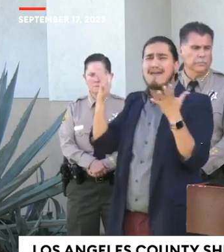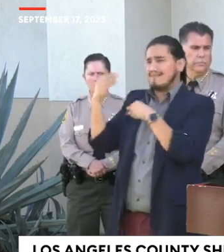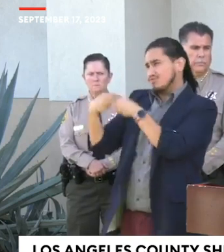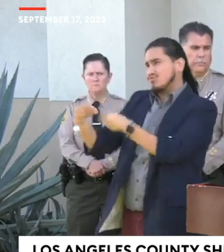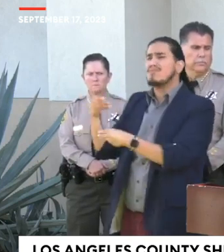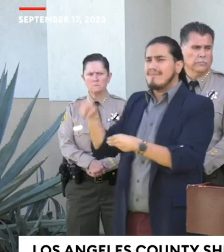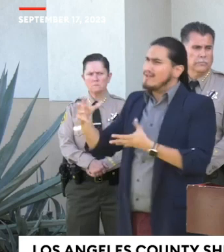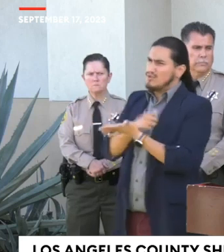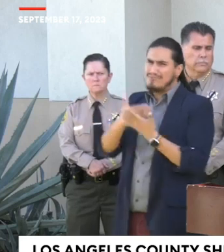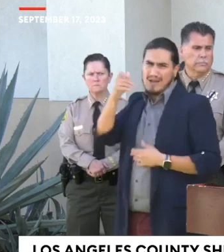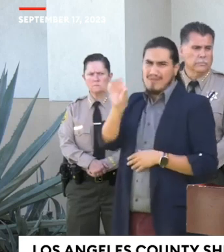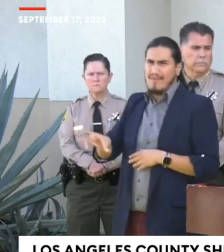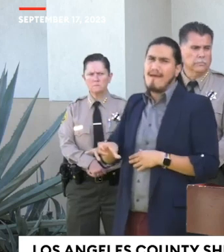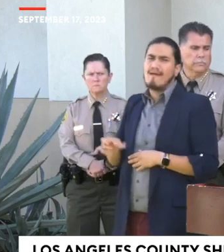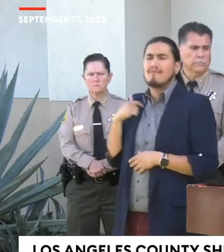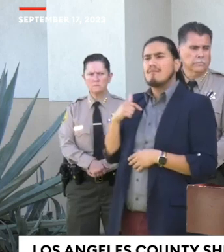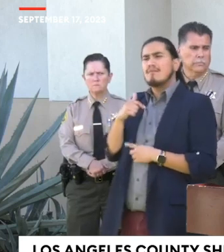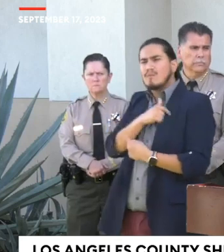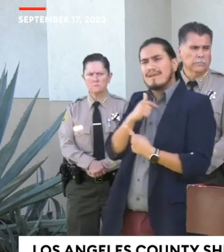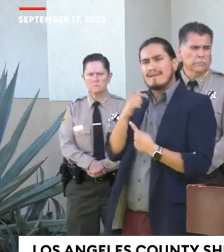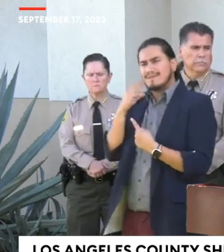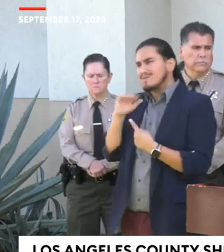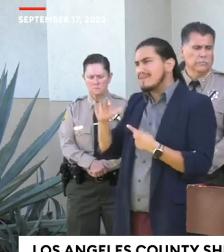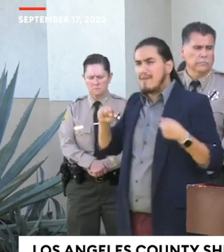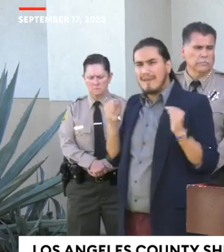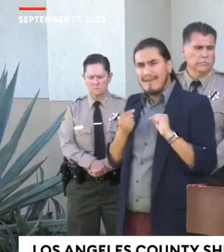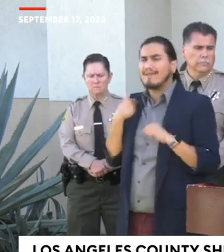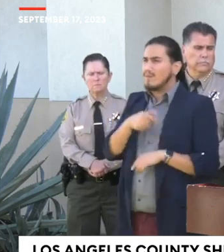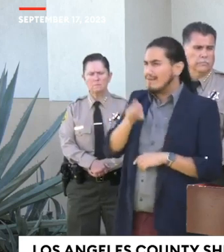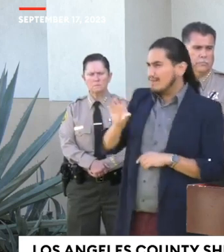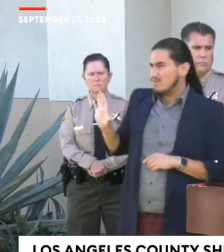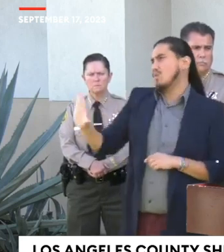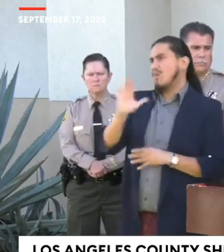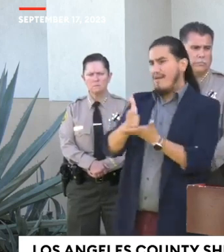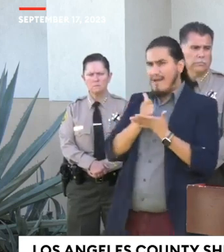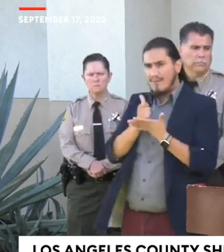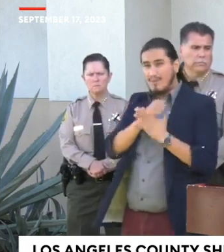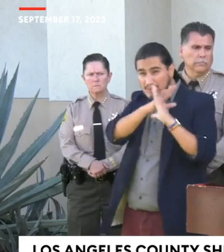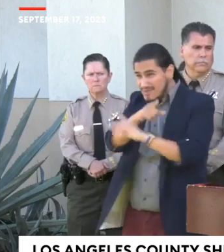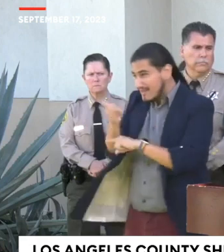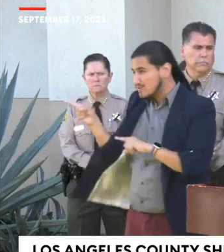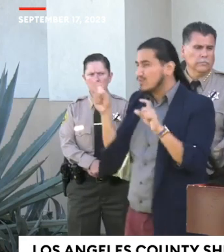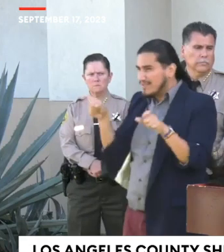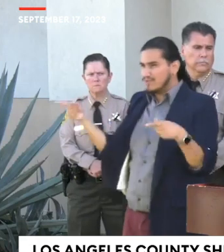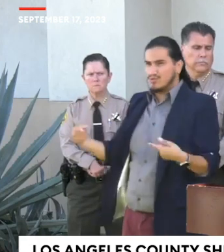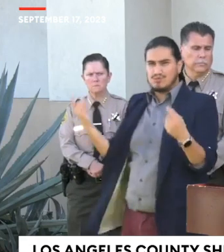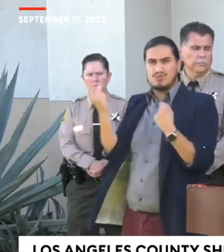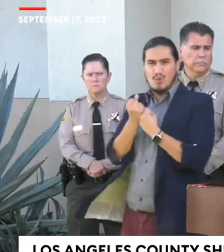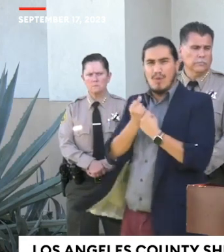sure as hell deserve better. We're hurting. We need your help. We look out for you, and right now we need you to be here for